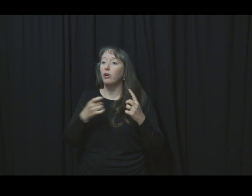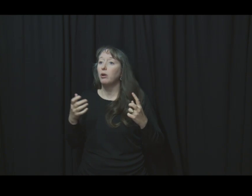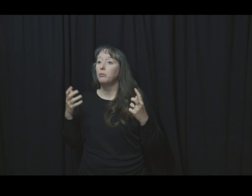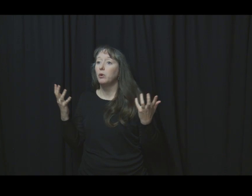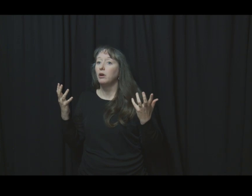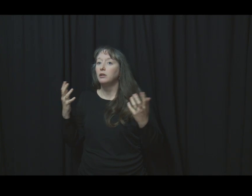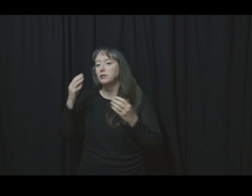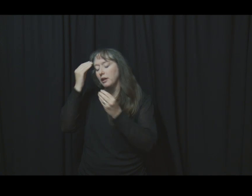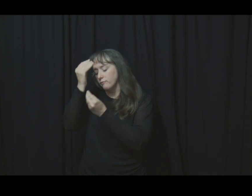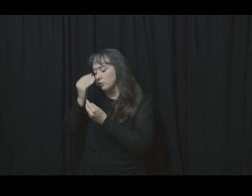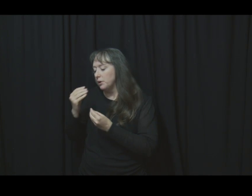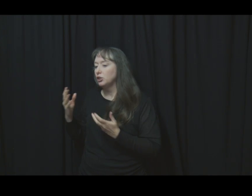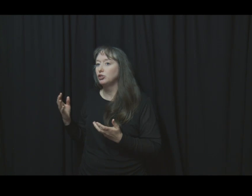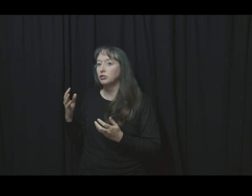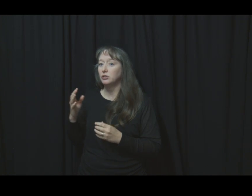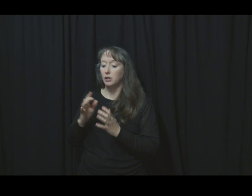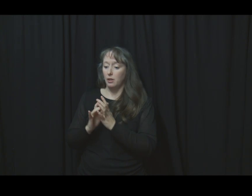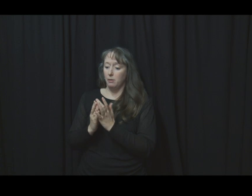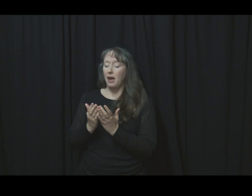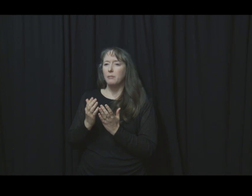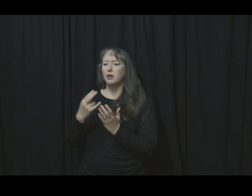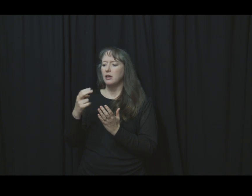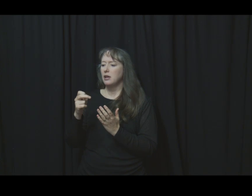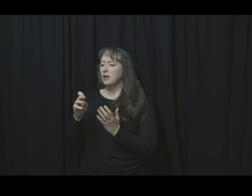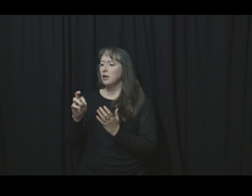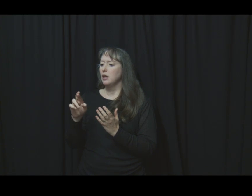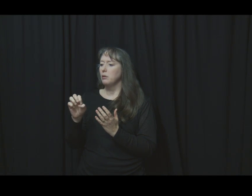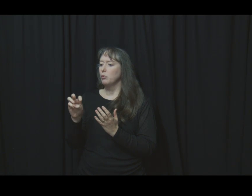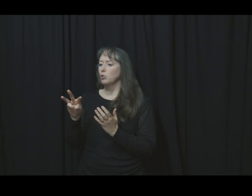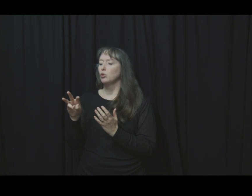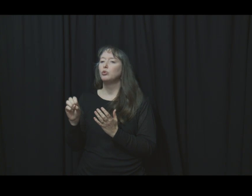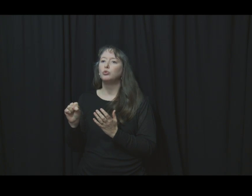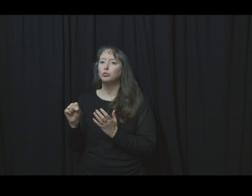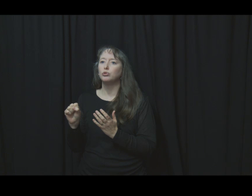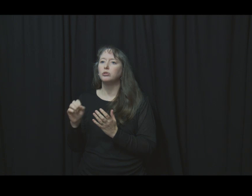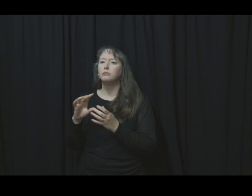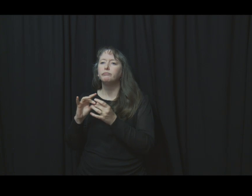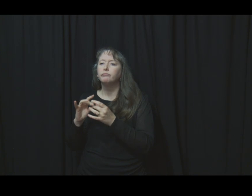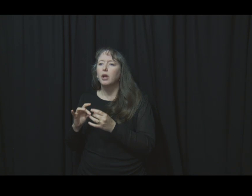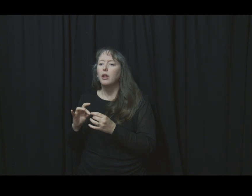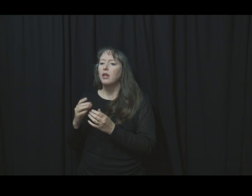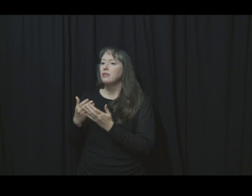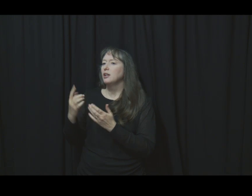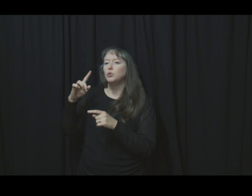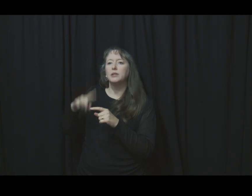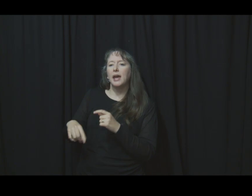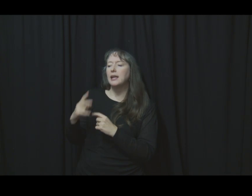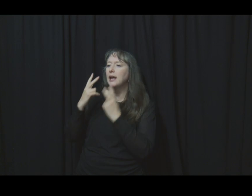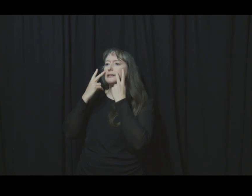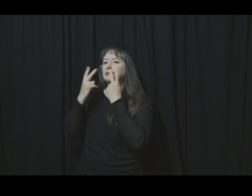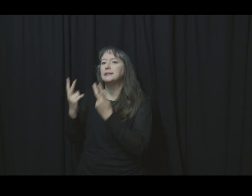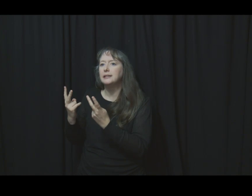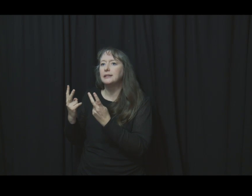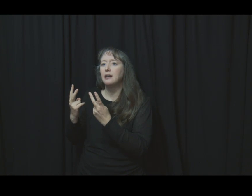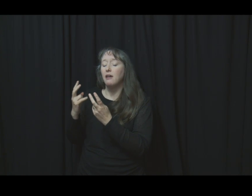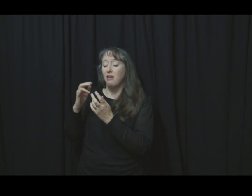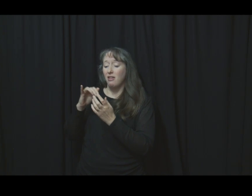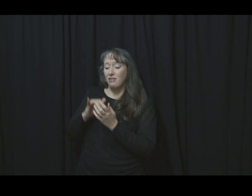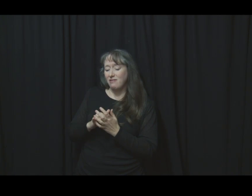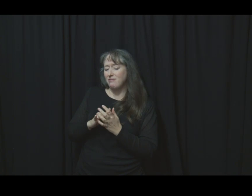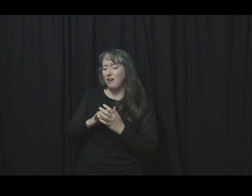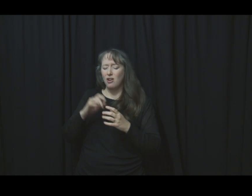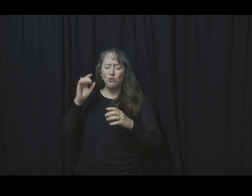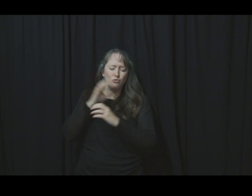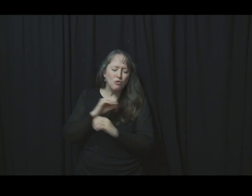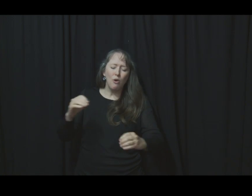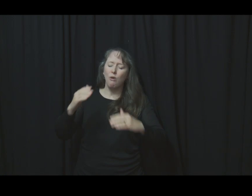we see, like in the book of Hebrews, are made from things that are unseen. An infinite creator God who created the universe,